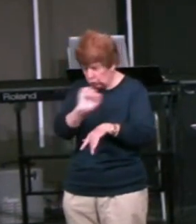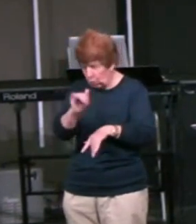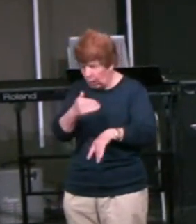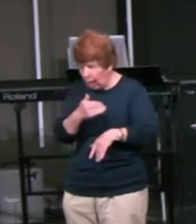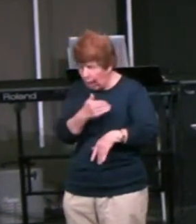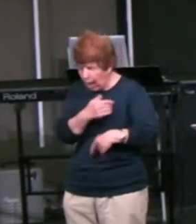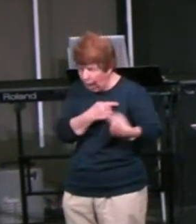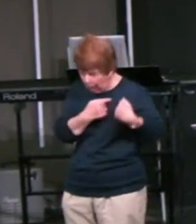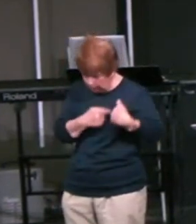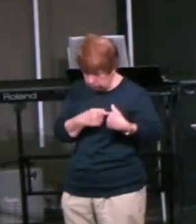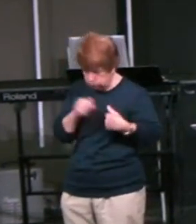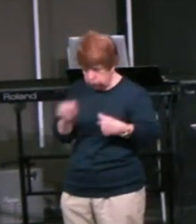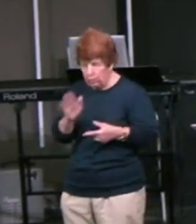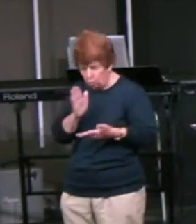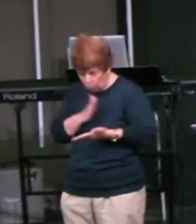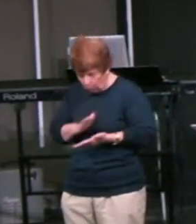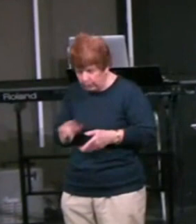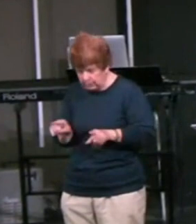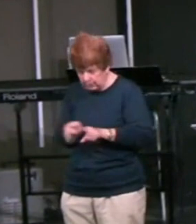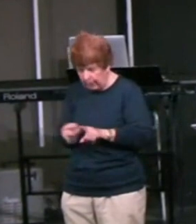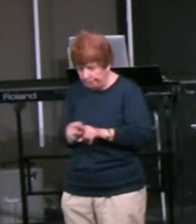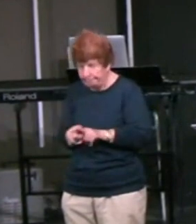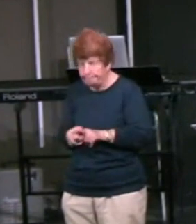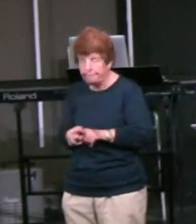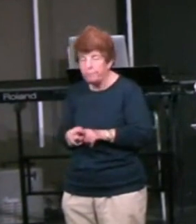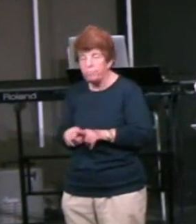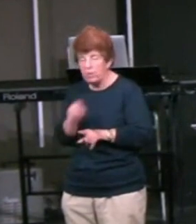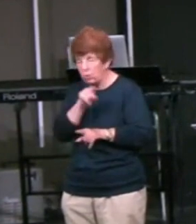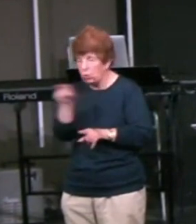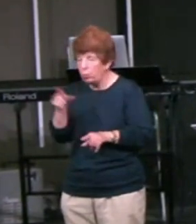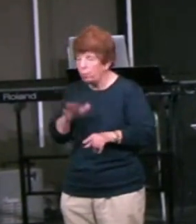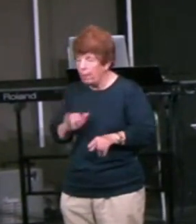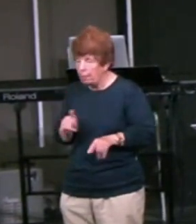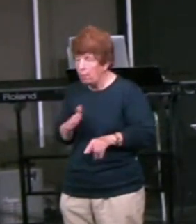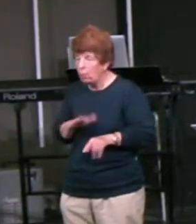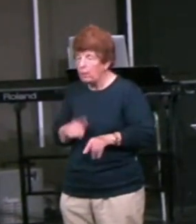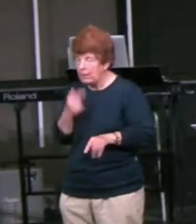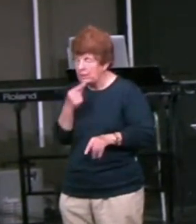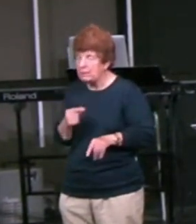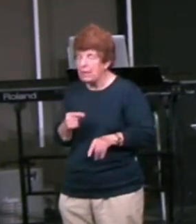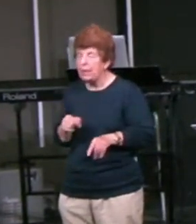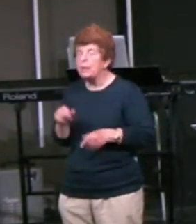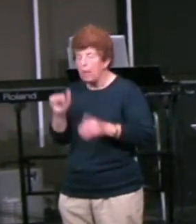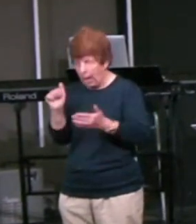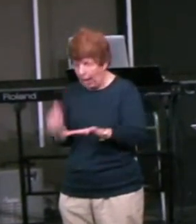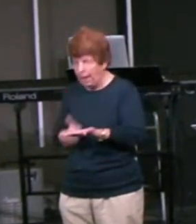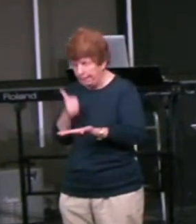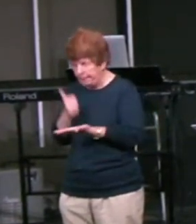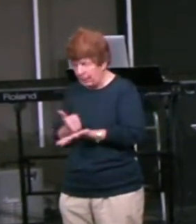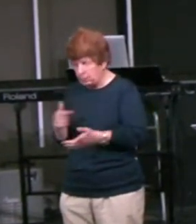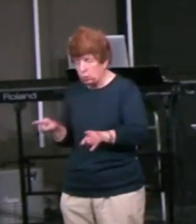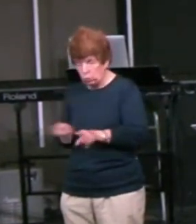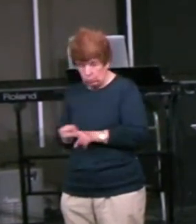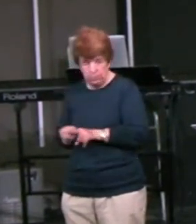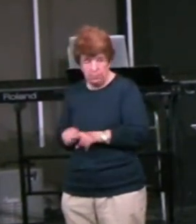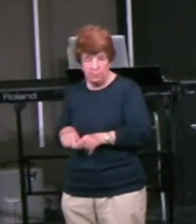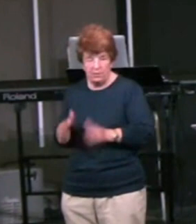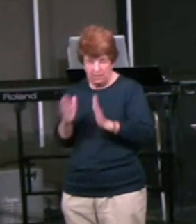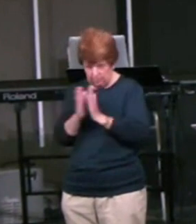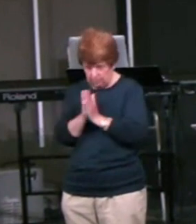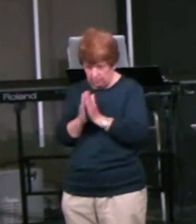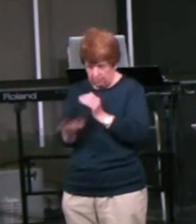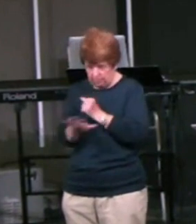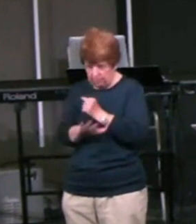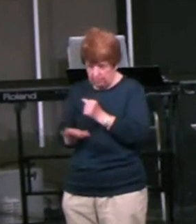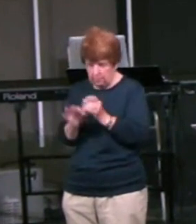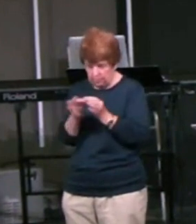it's an expression of your desire to God, you might like to express your amen as well. It's a prayer based